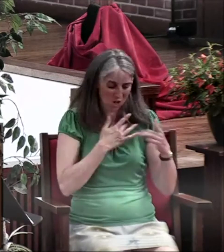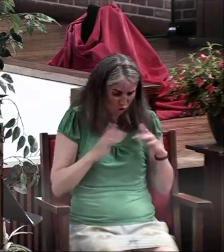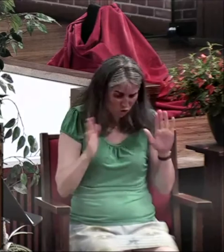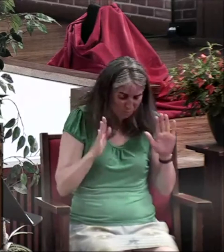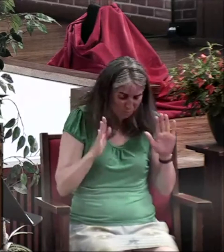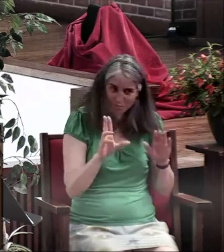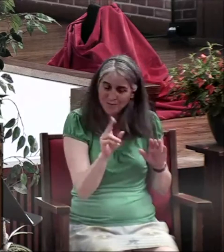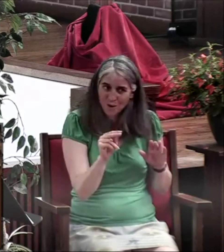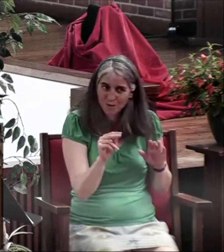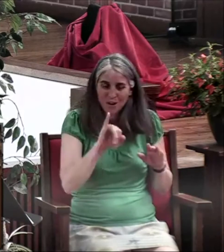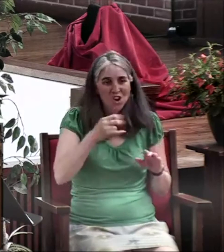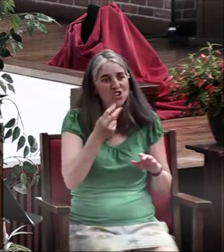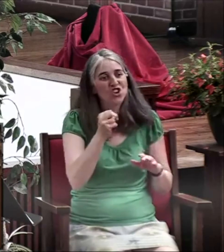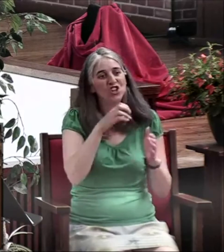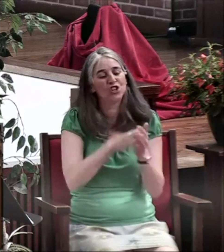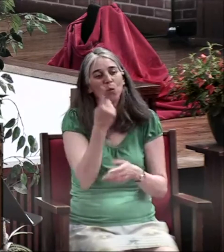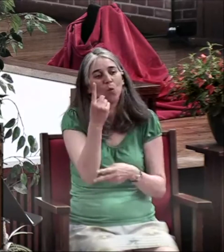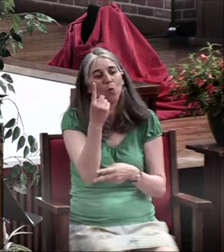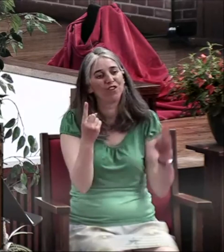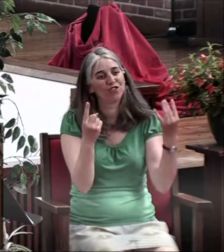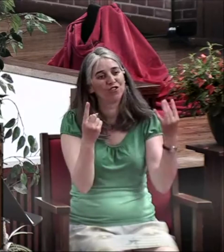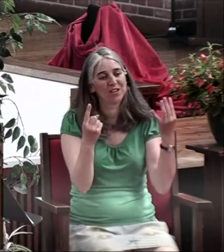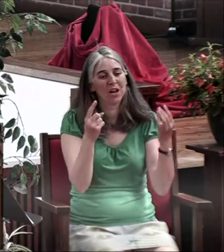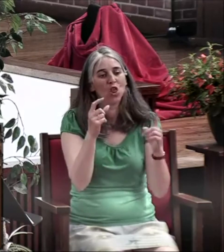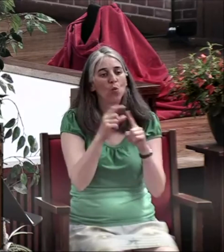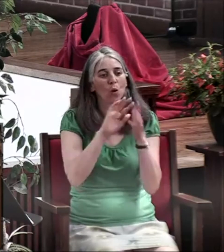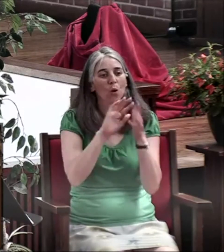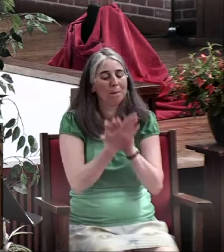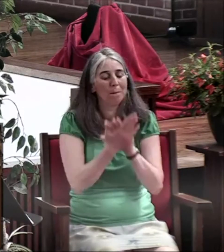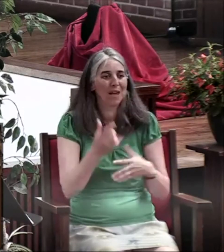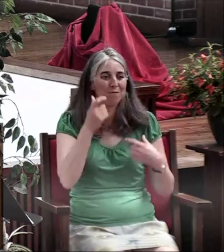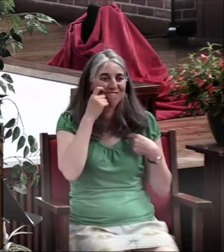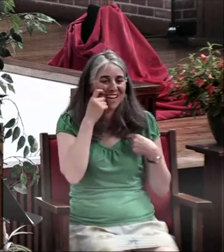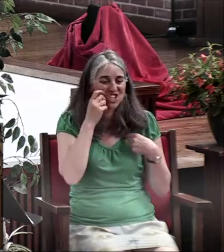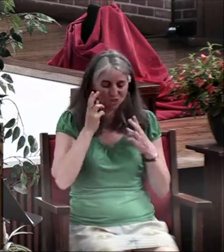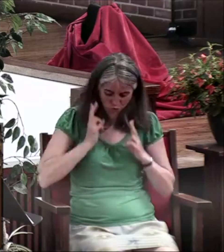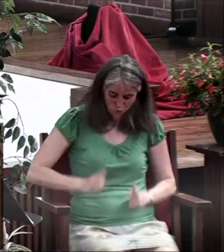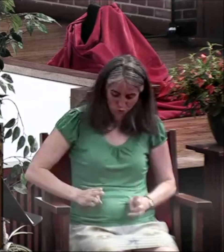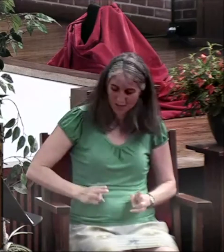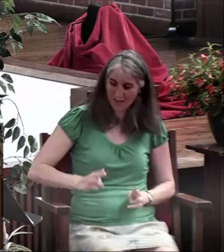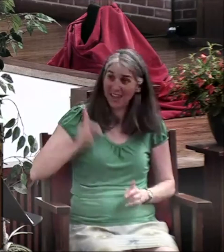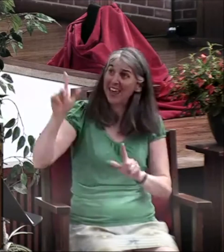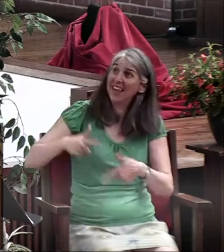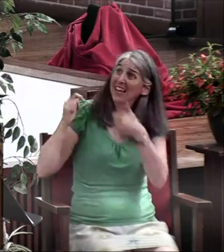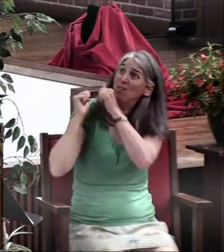14, which says, the Word became flesh and made his dwelling among us.